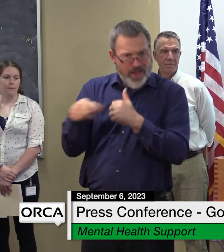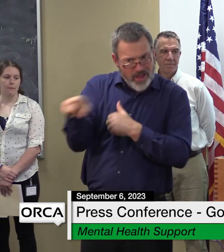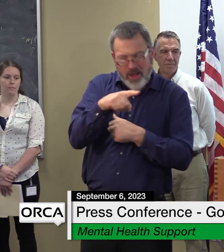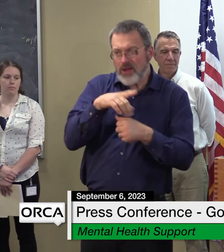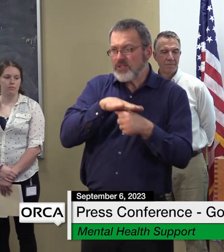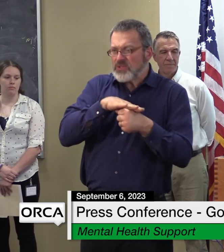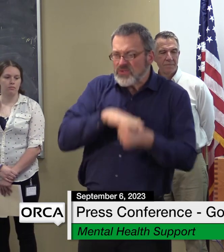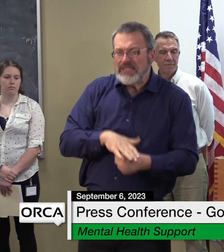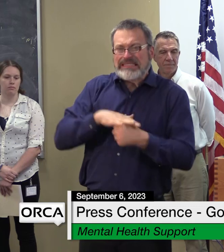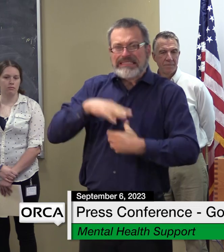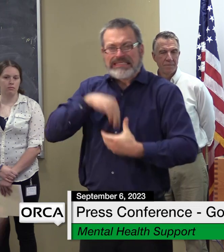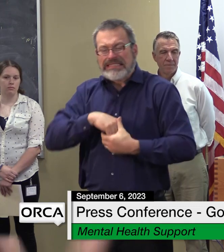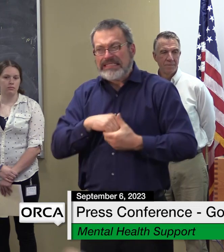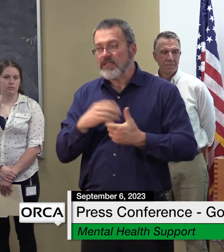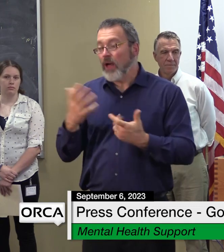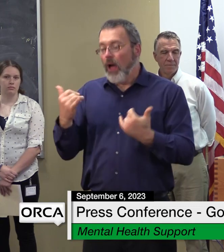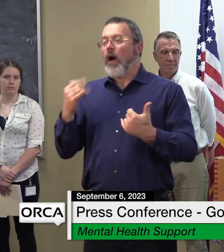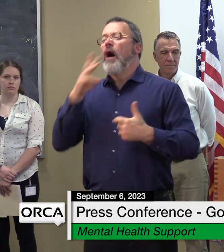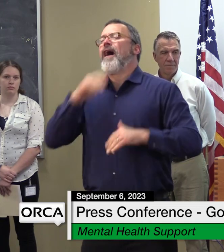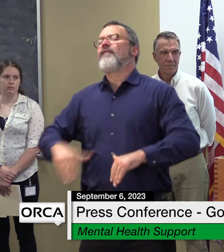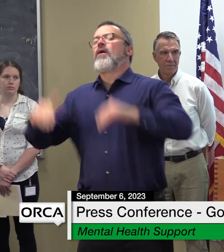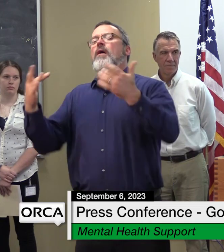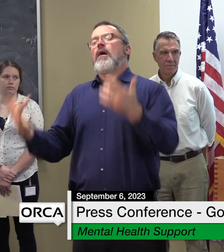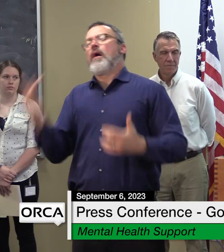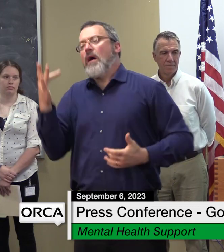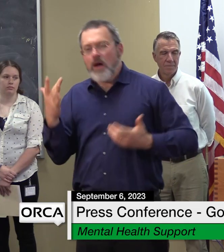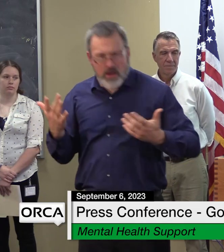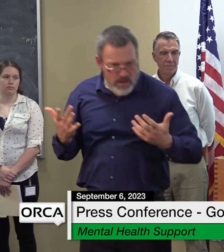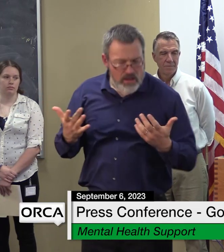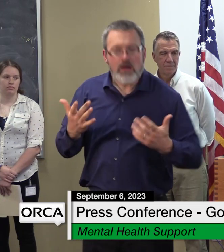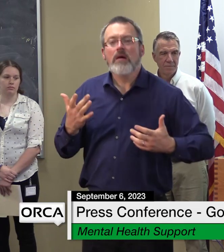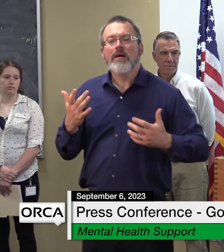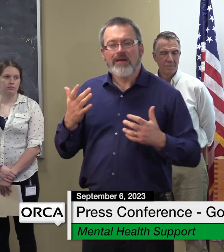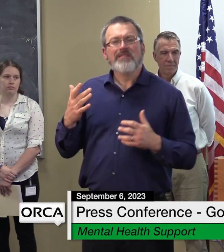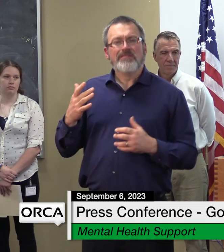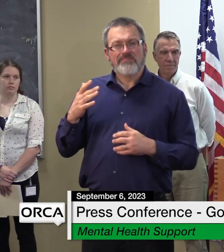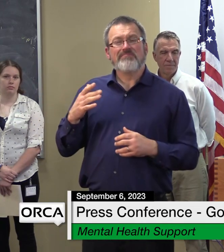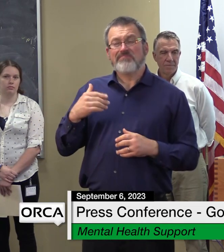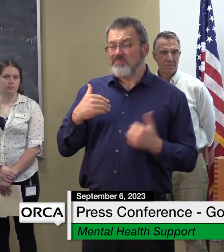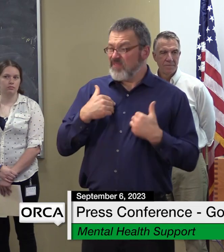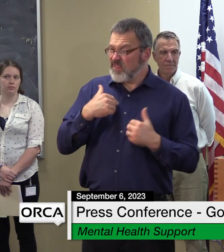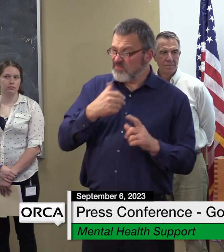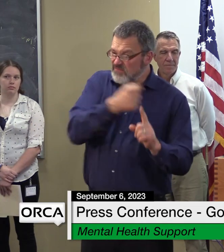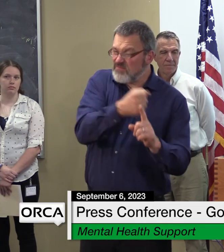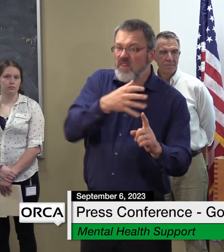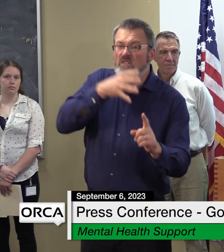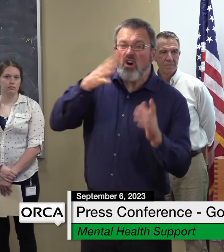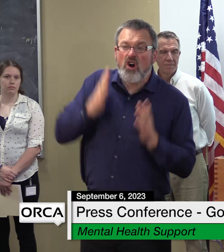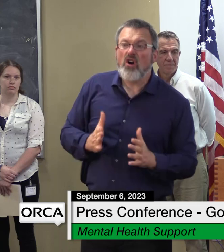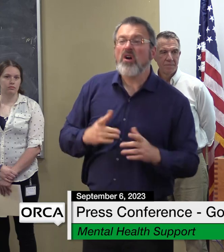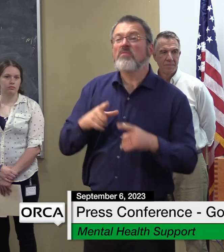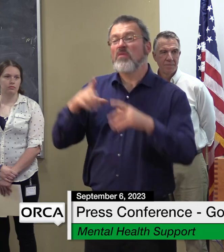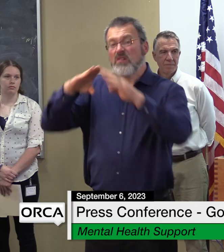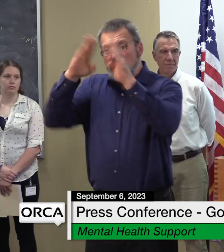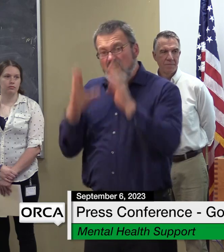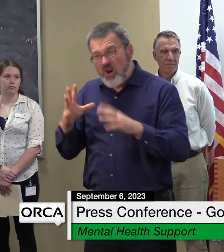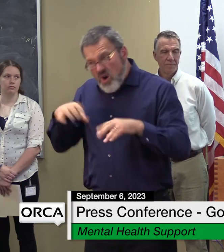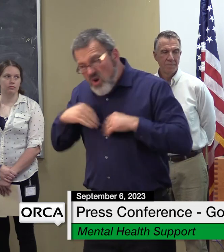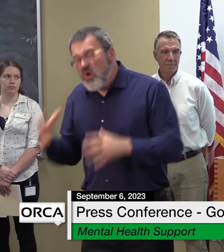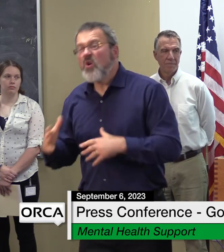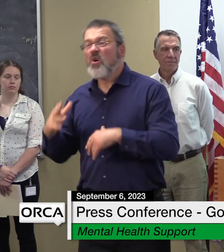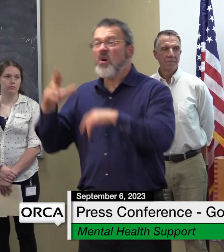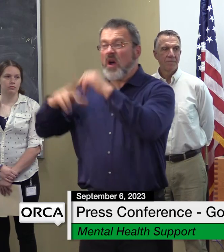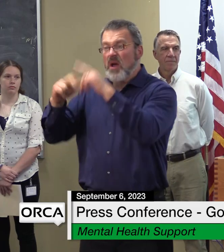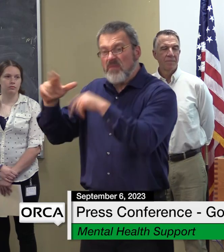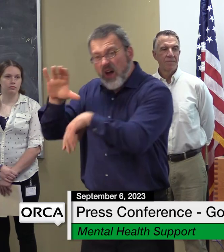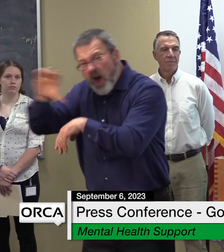response to flooding crisis. Members of our community, like farmers, business owners, construction workers, and other